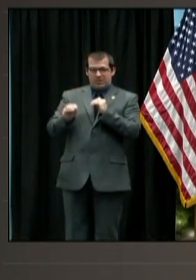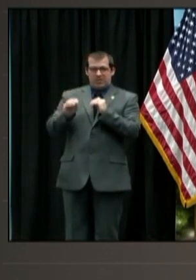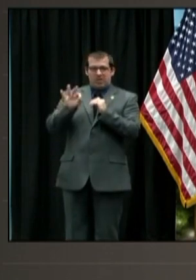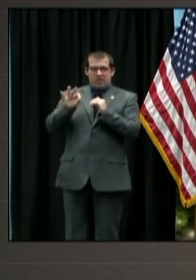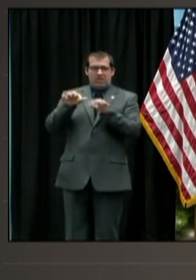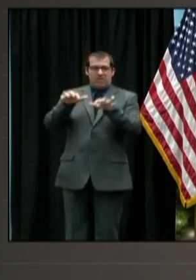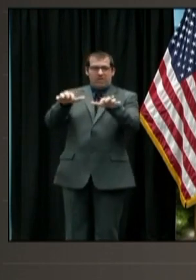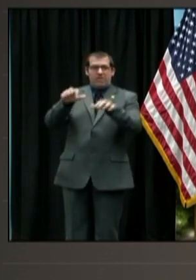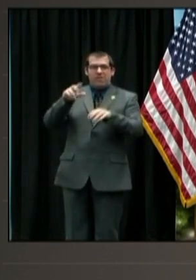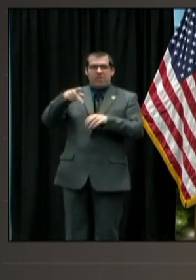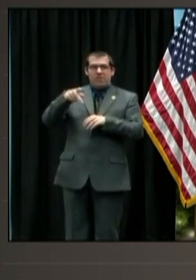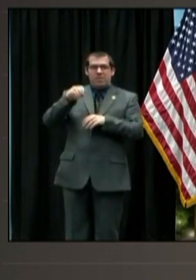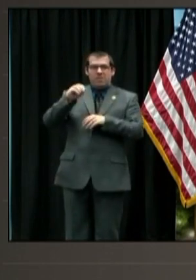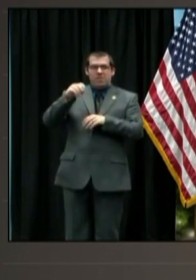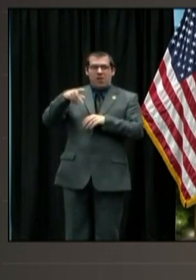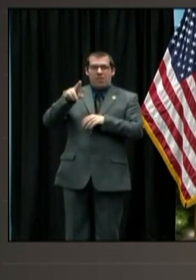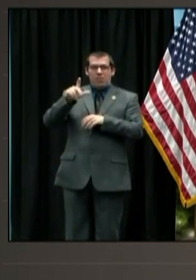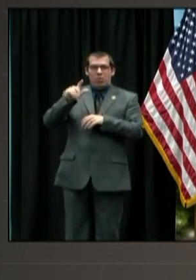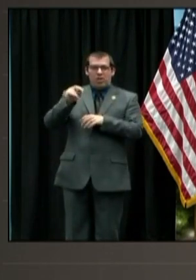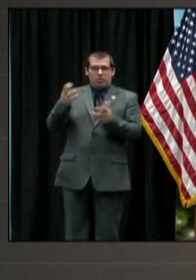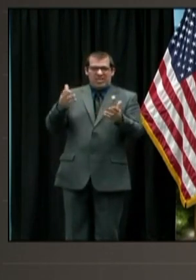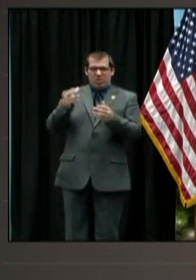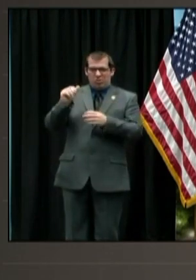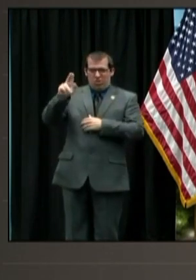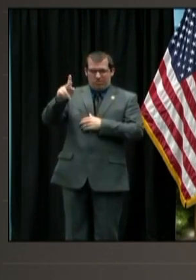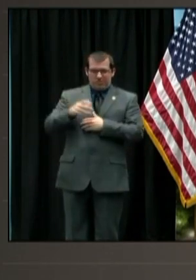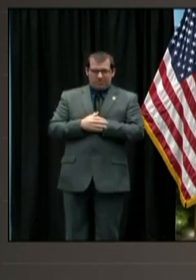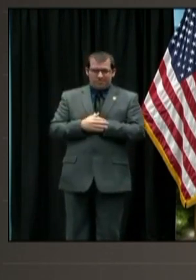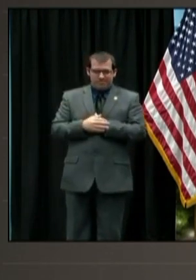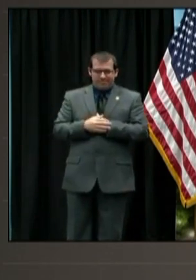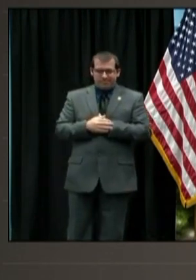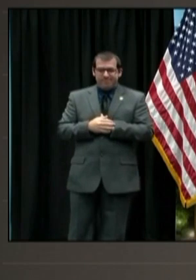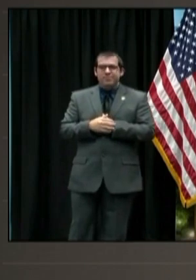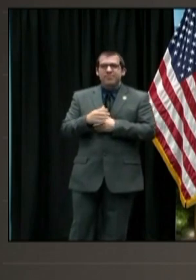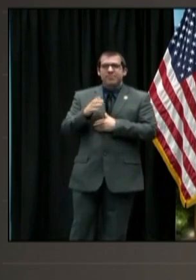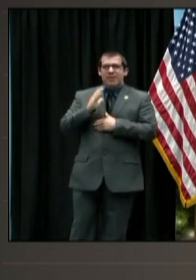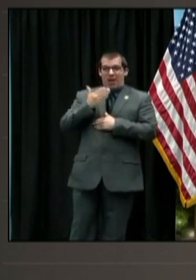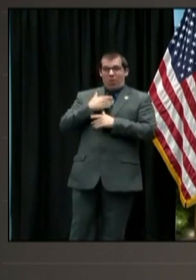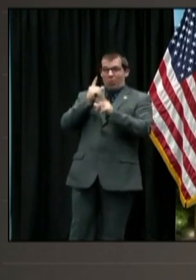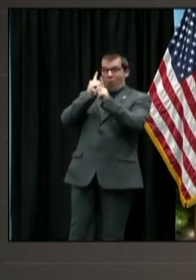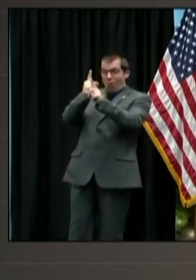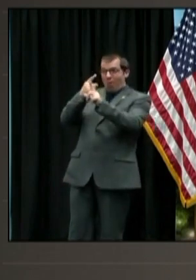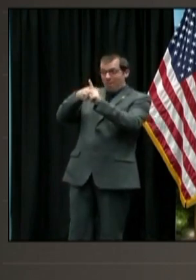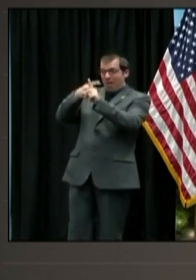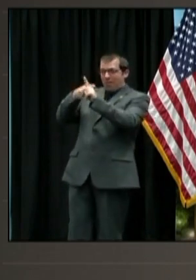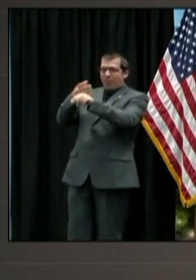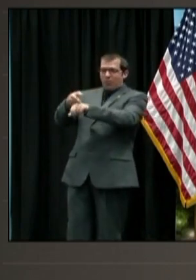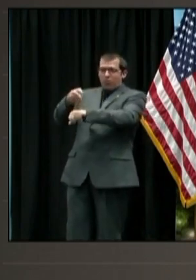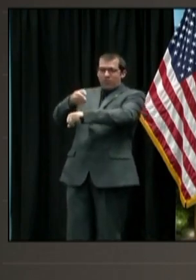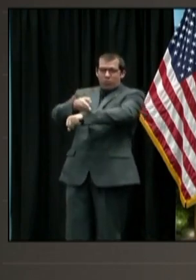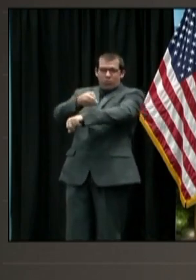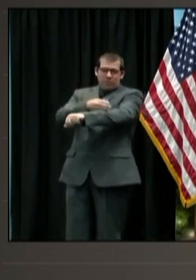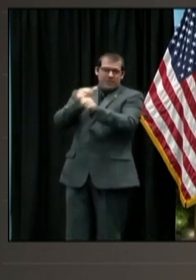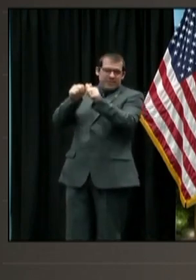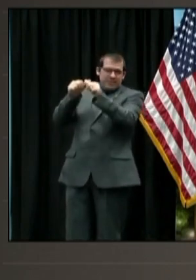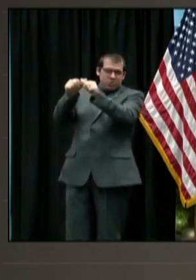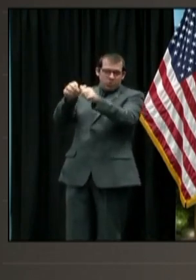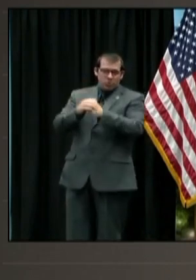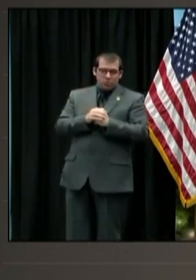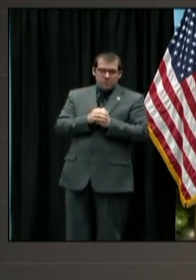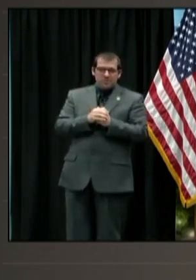in Arkansas. Now, we want to continue to improve that every month, but that shows how